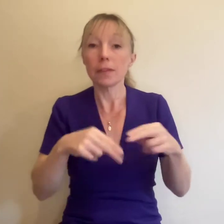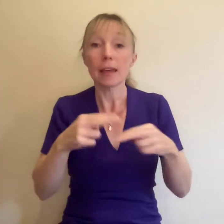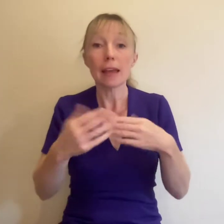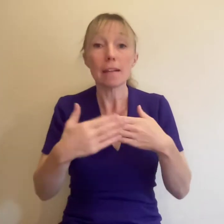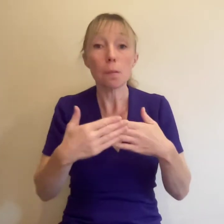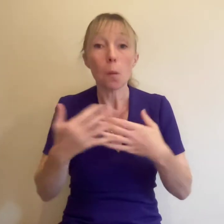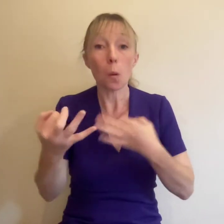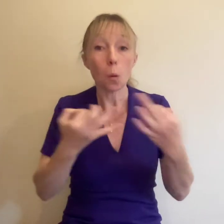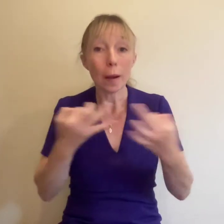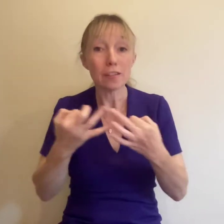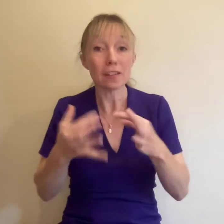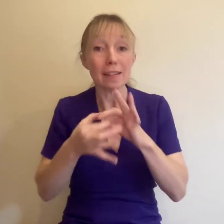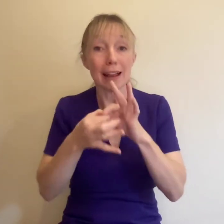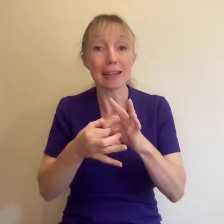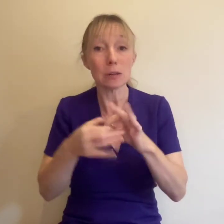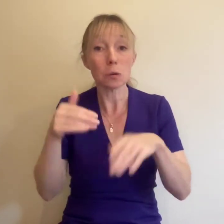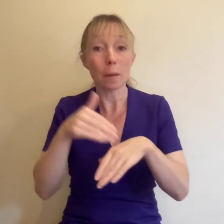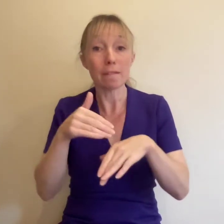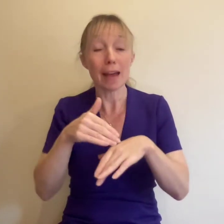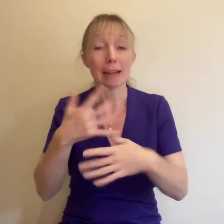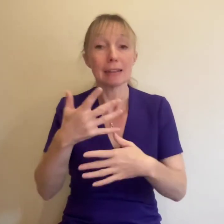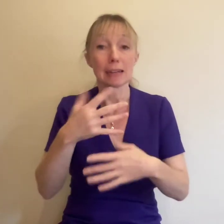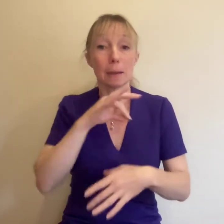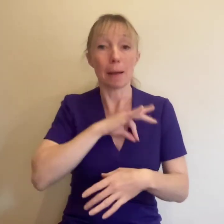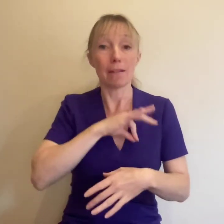this, please contact Emily Ashgan on